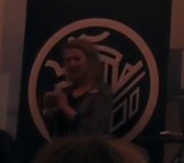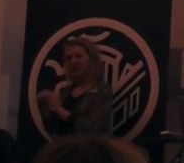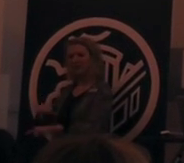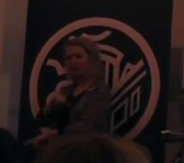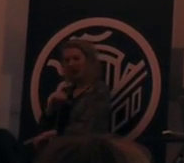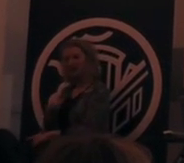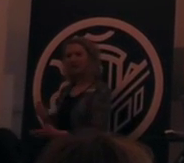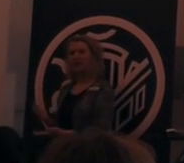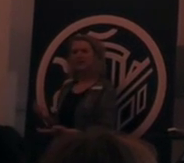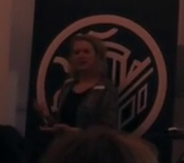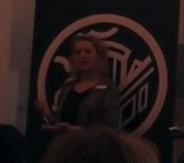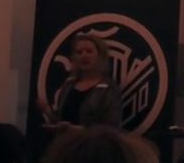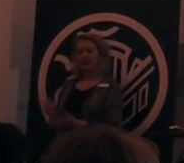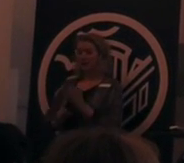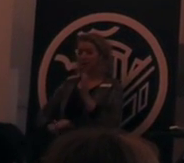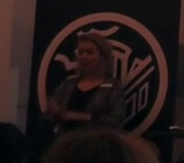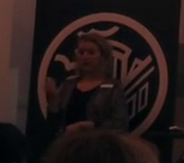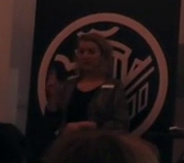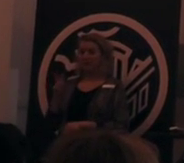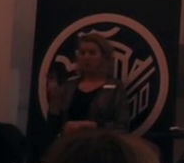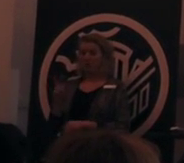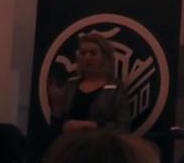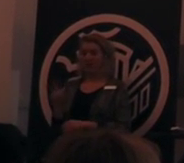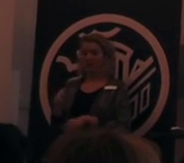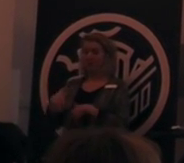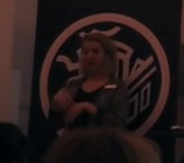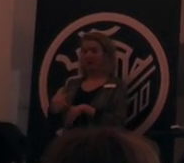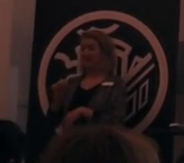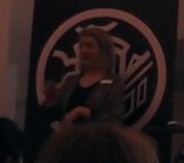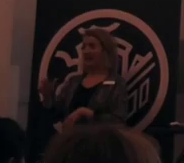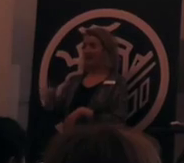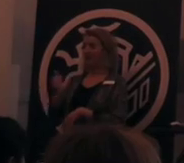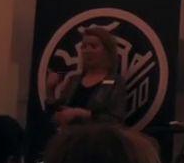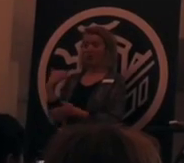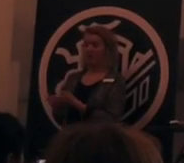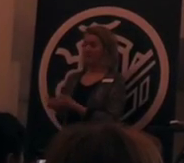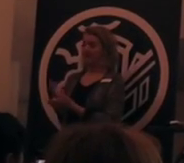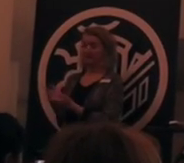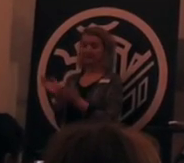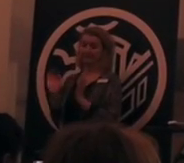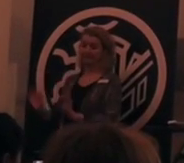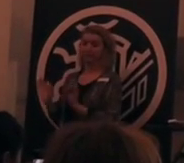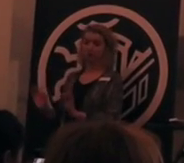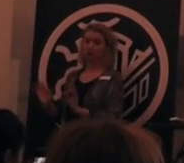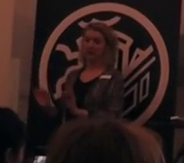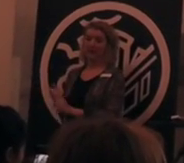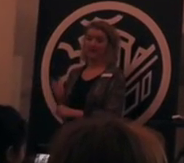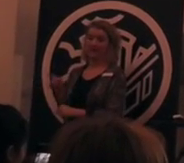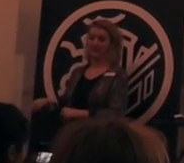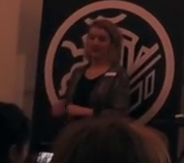And the first Verona Pride in 13 years was a very successful event.